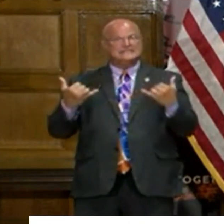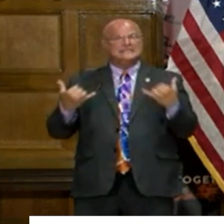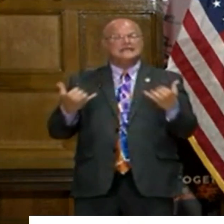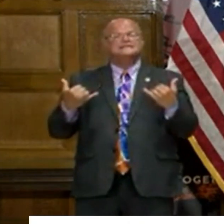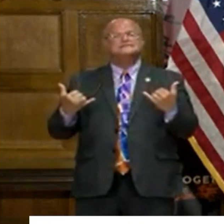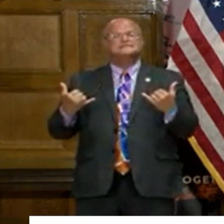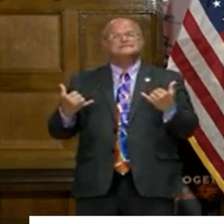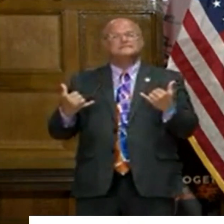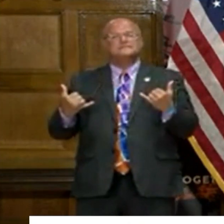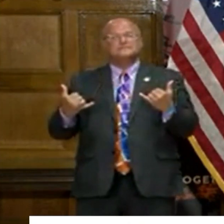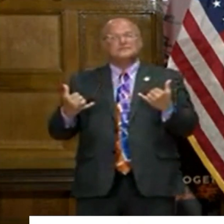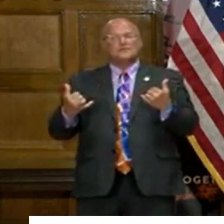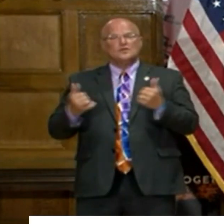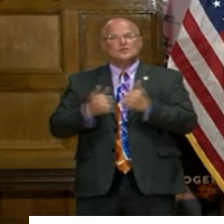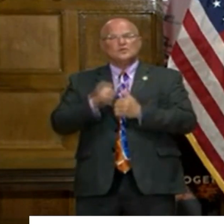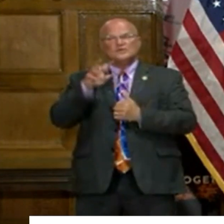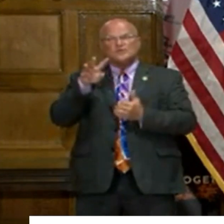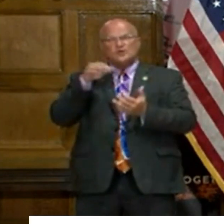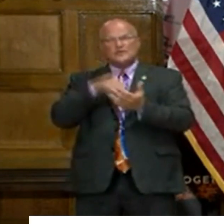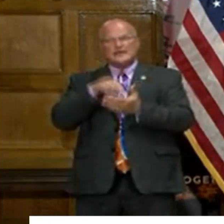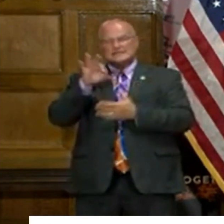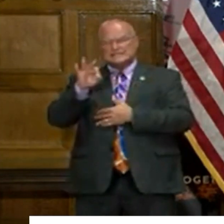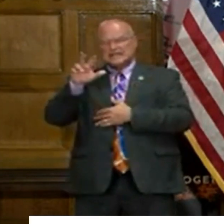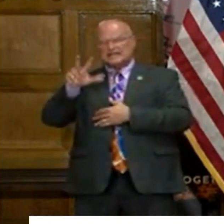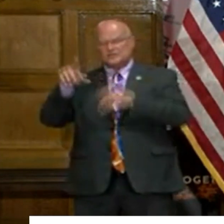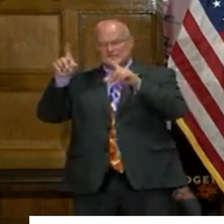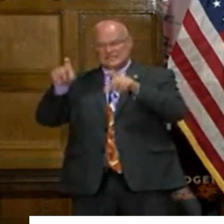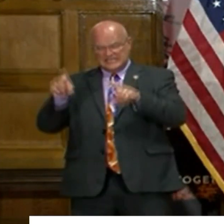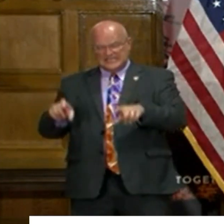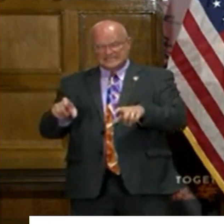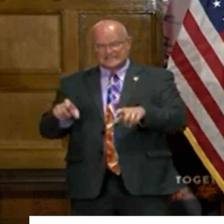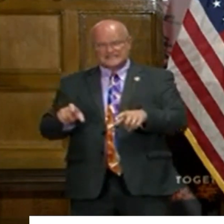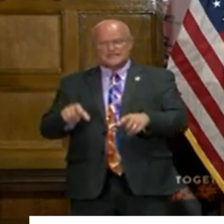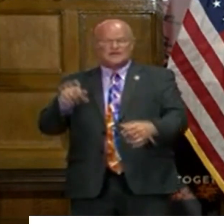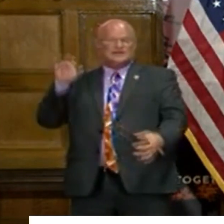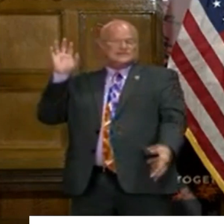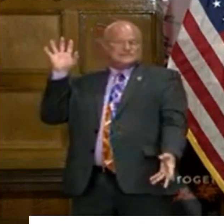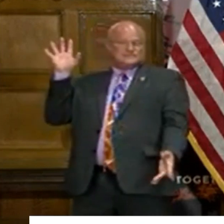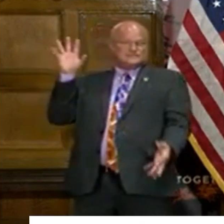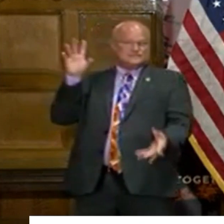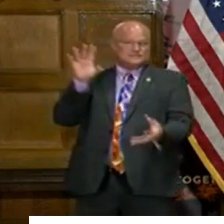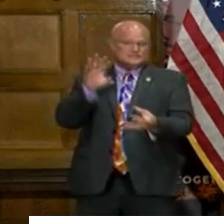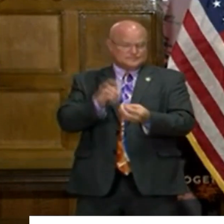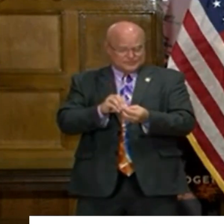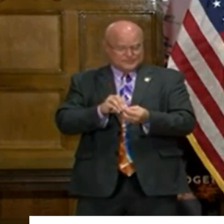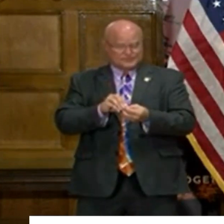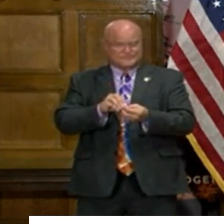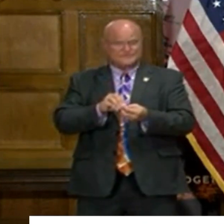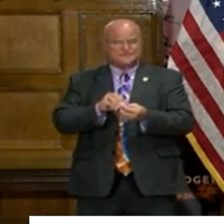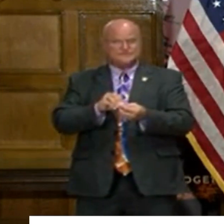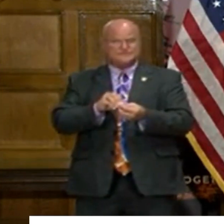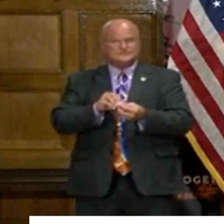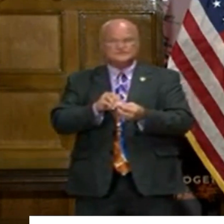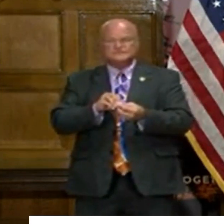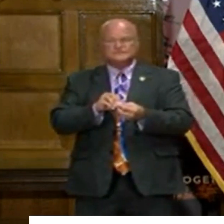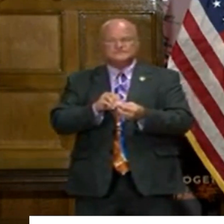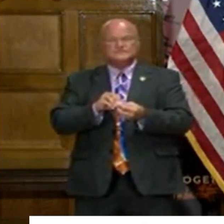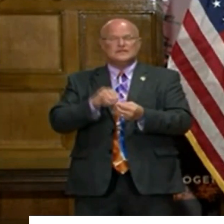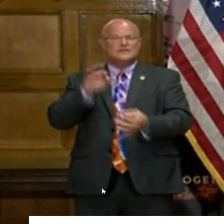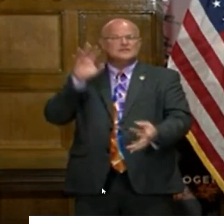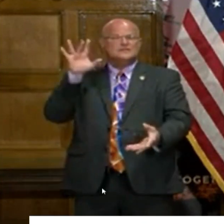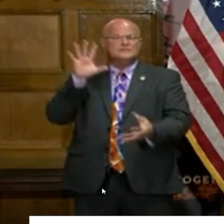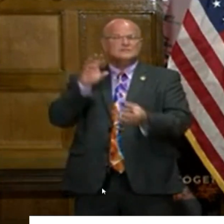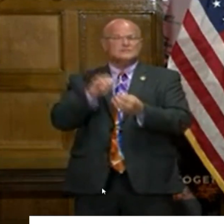today with 4,093 in tests. That brings our total cumulative our